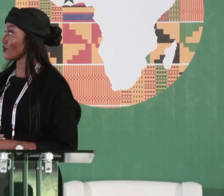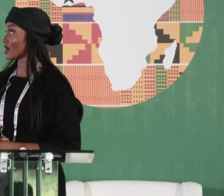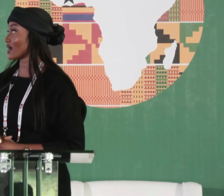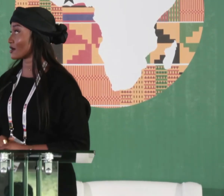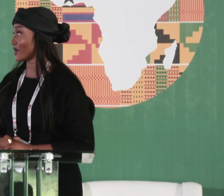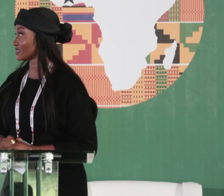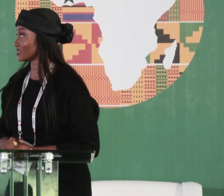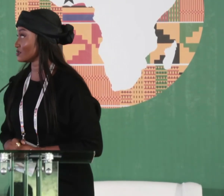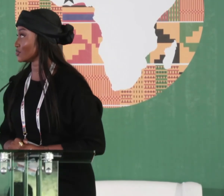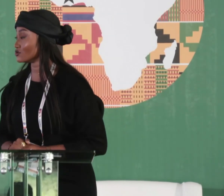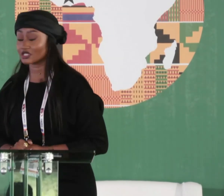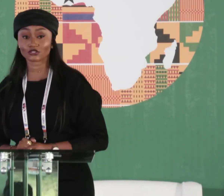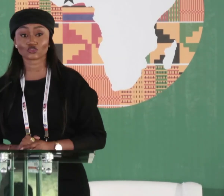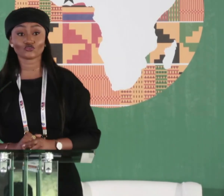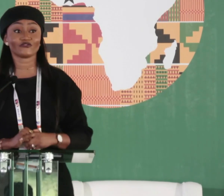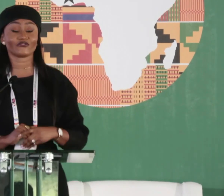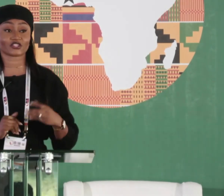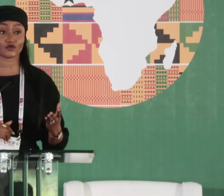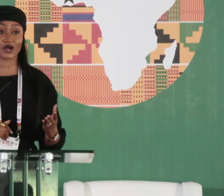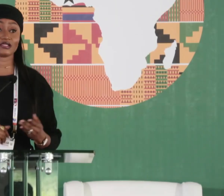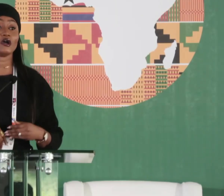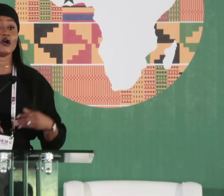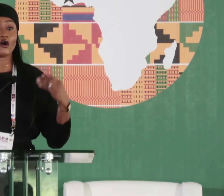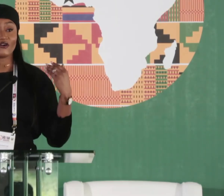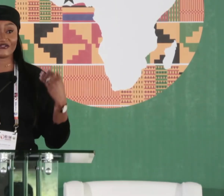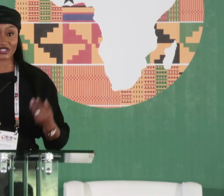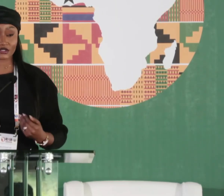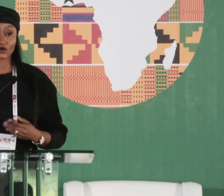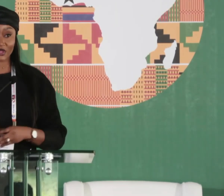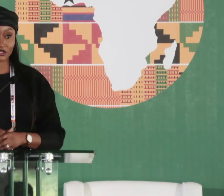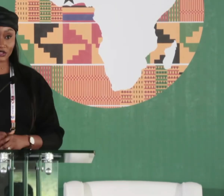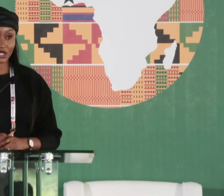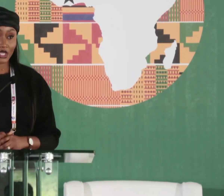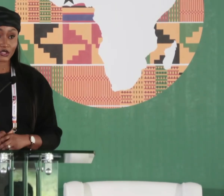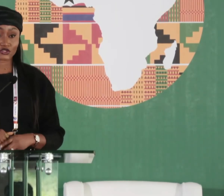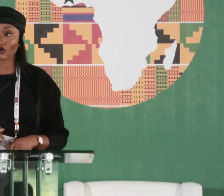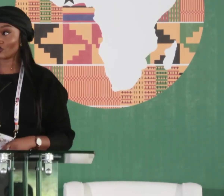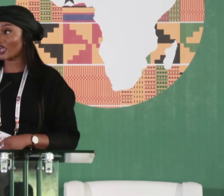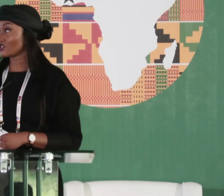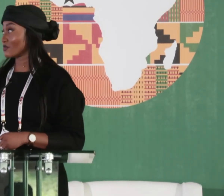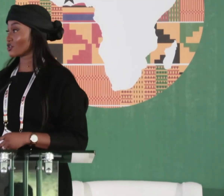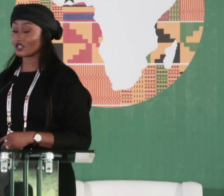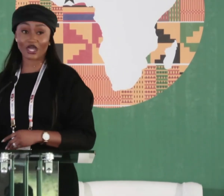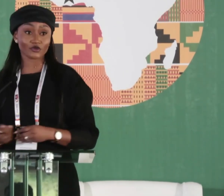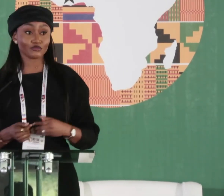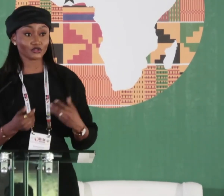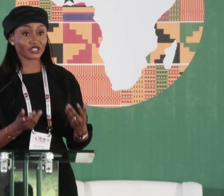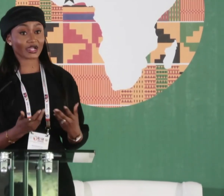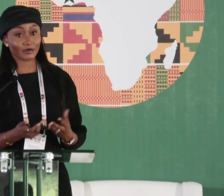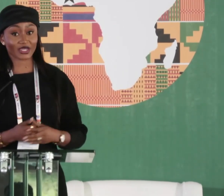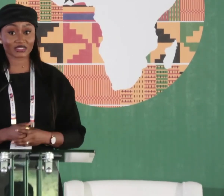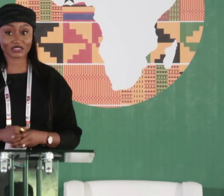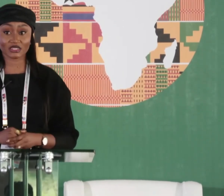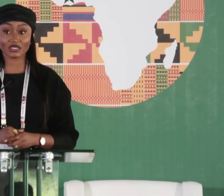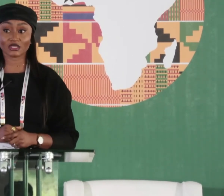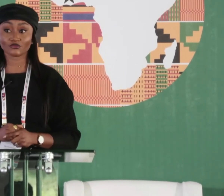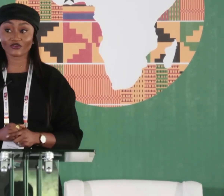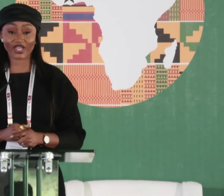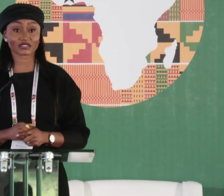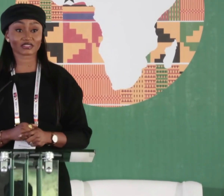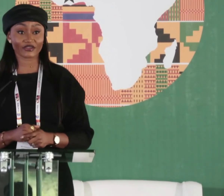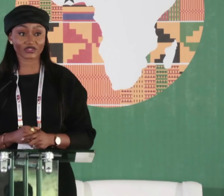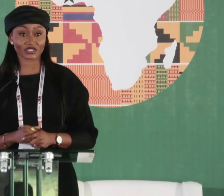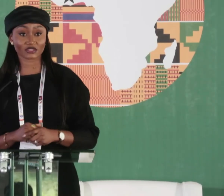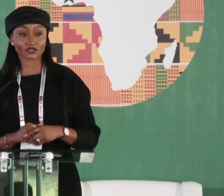Healthcare worker capacity building through virtual or physical method. So we try to make sure that we build their capacity in